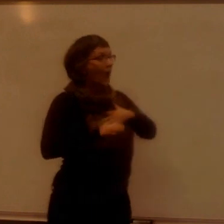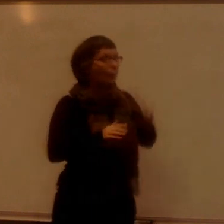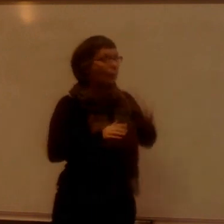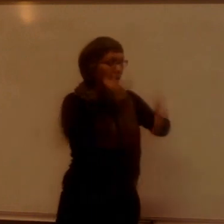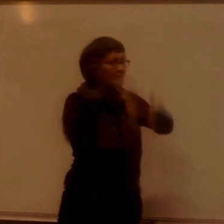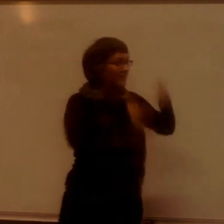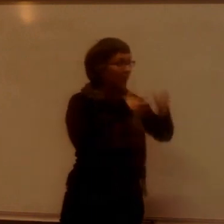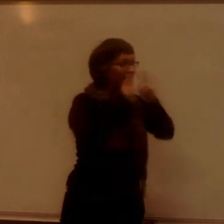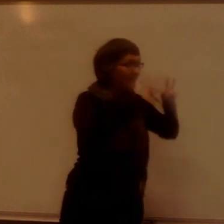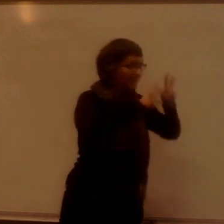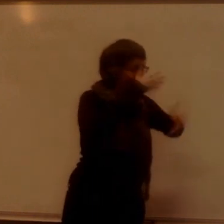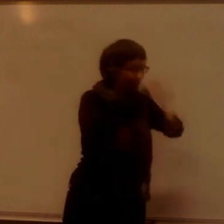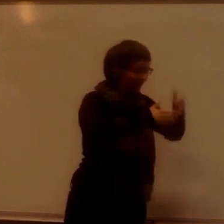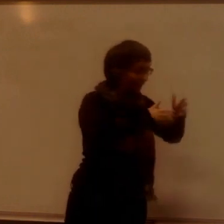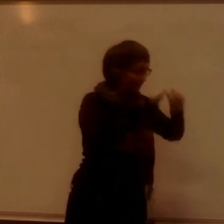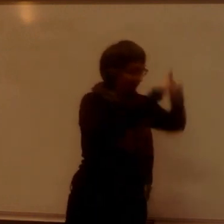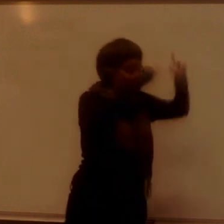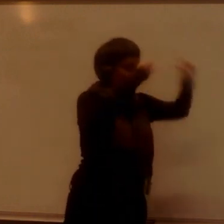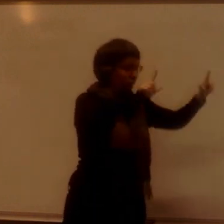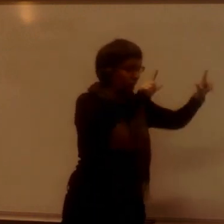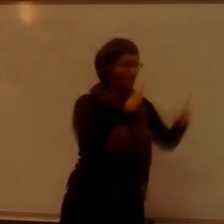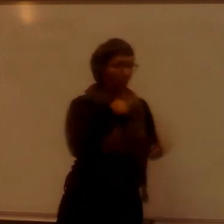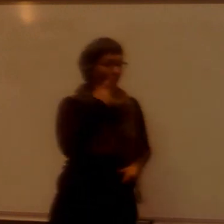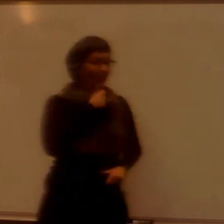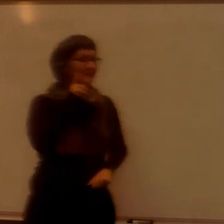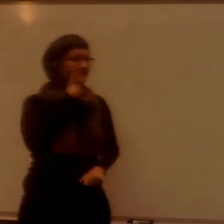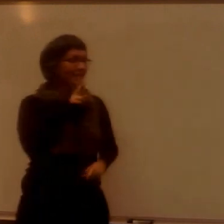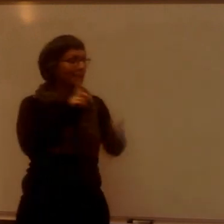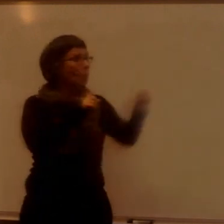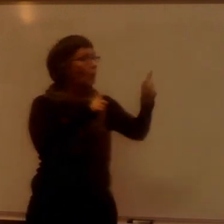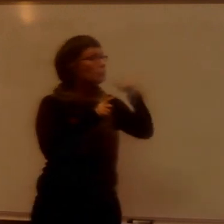there an option there? Because maybe I don't want to see the sign language.